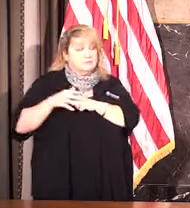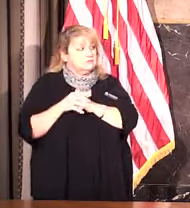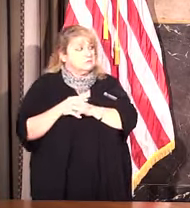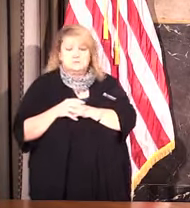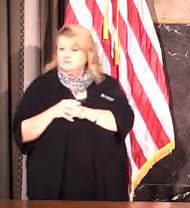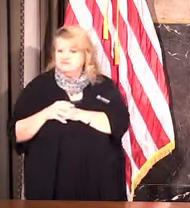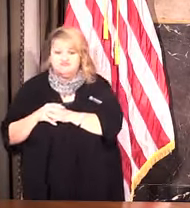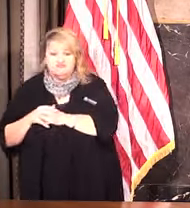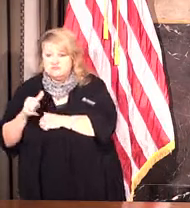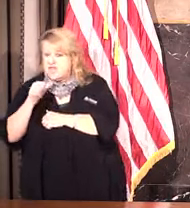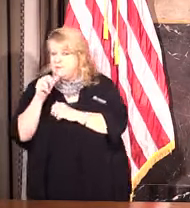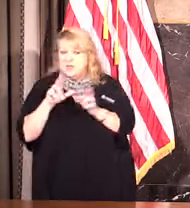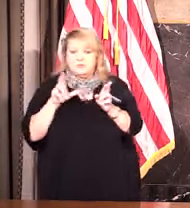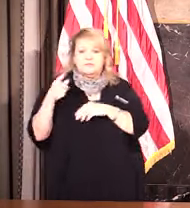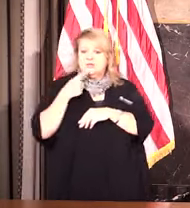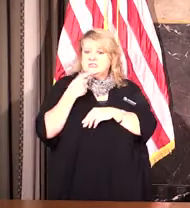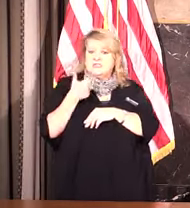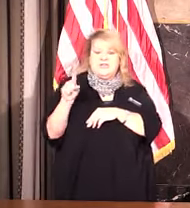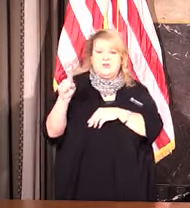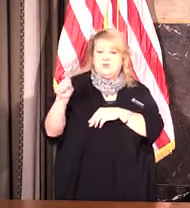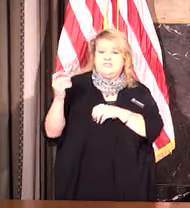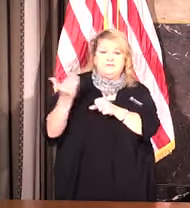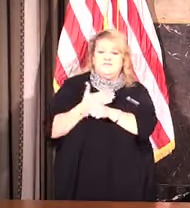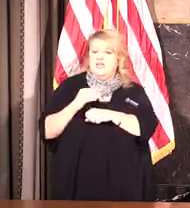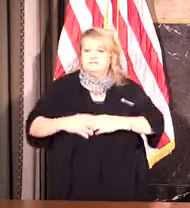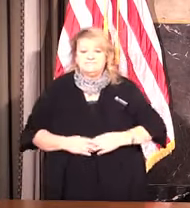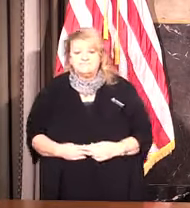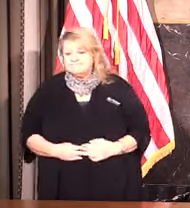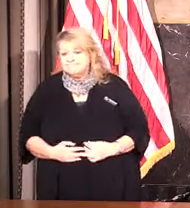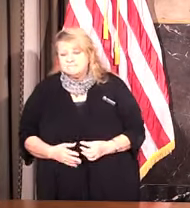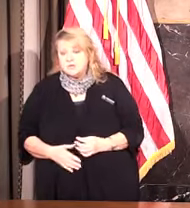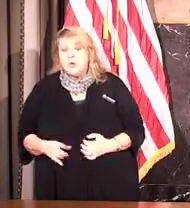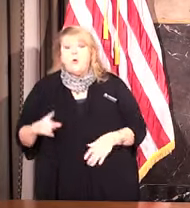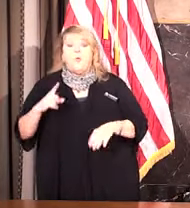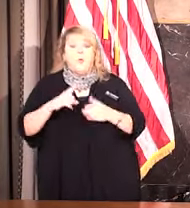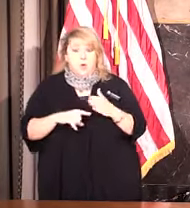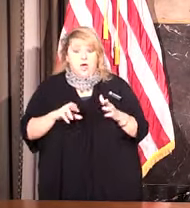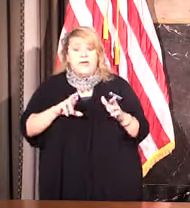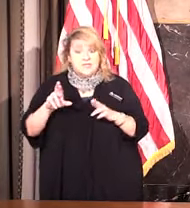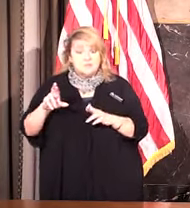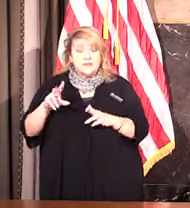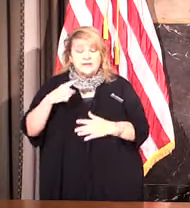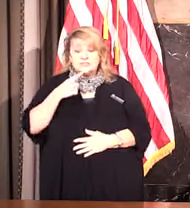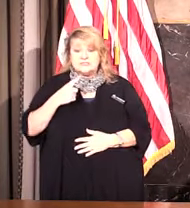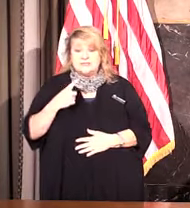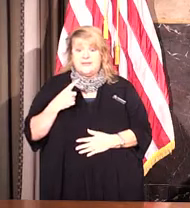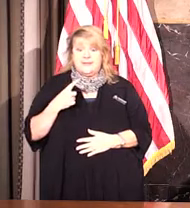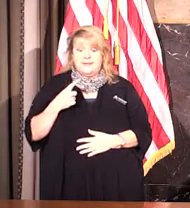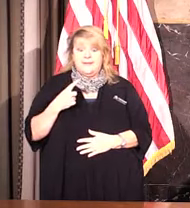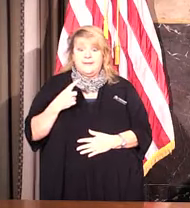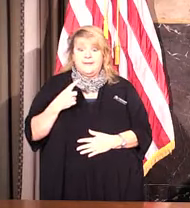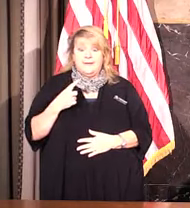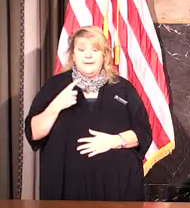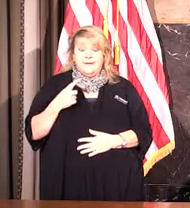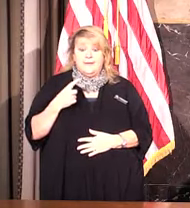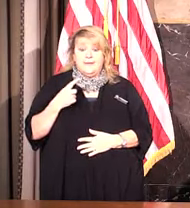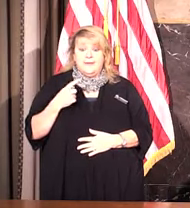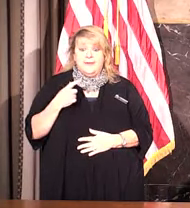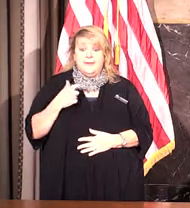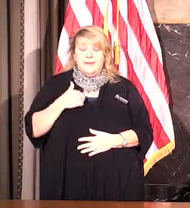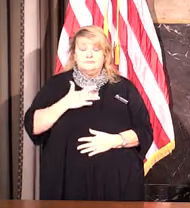prepared to say that any individual needs to be fired. What I am prepared to say is that I was extremely